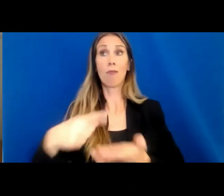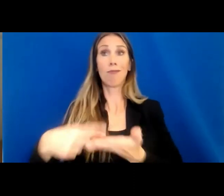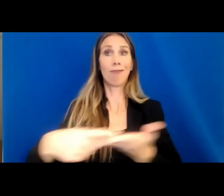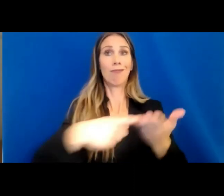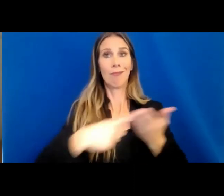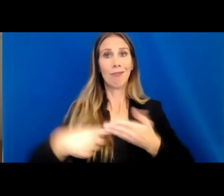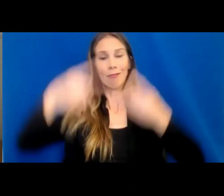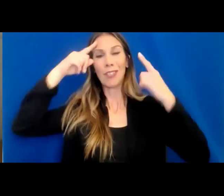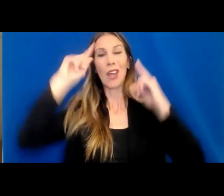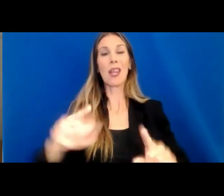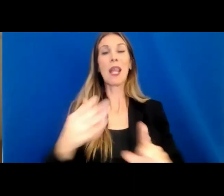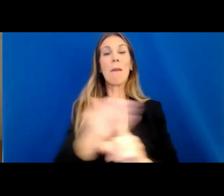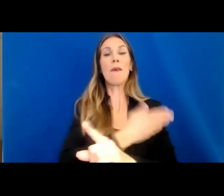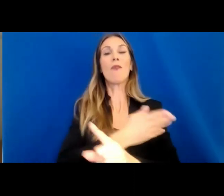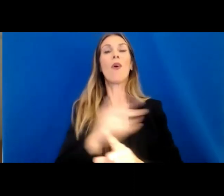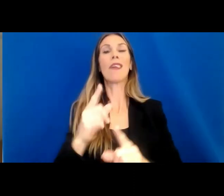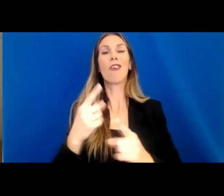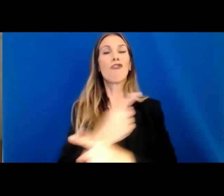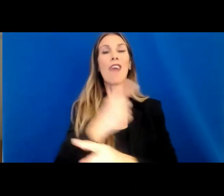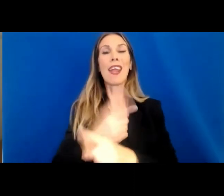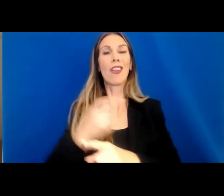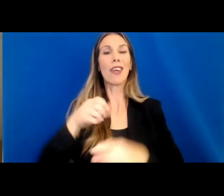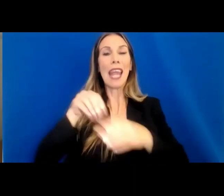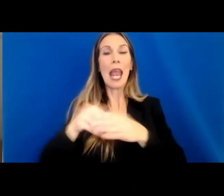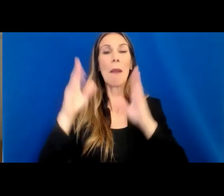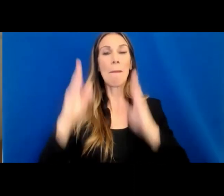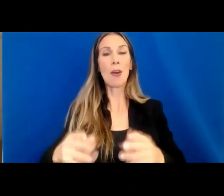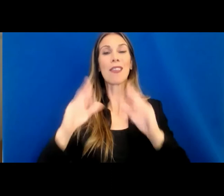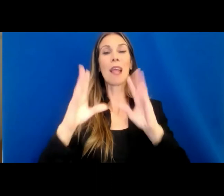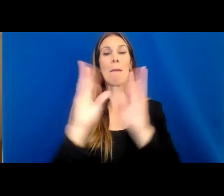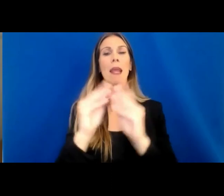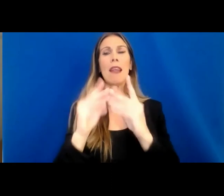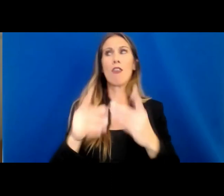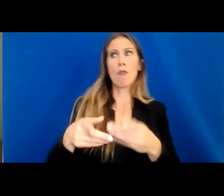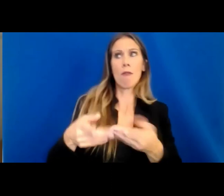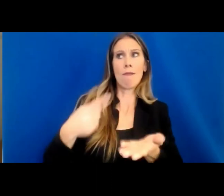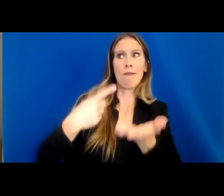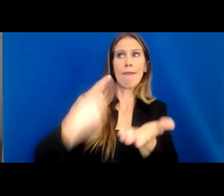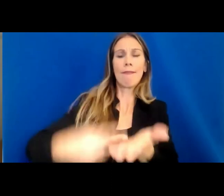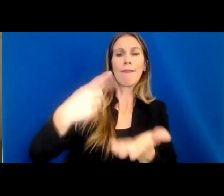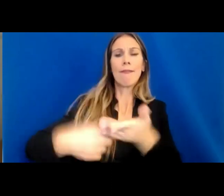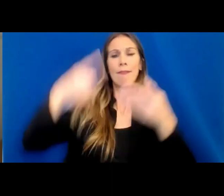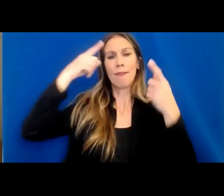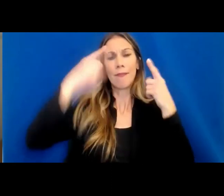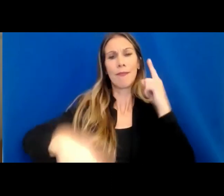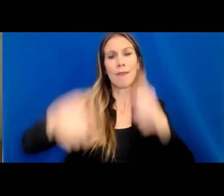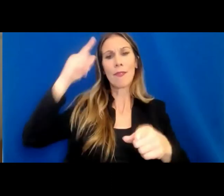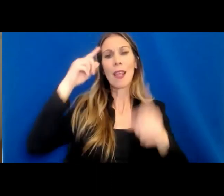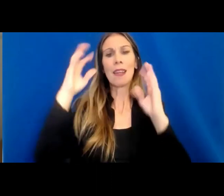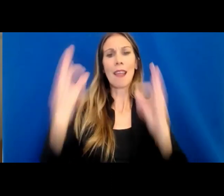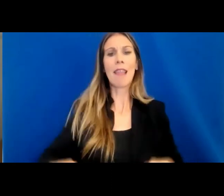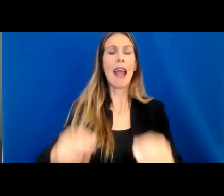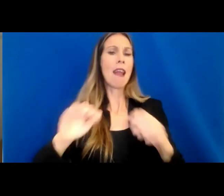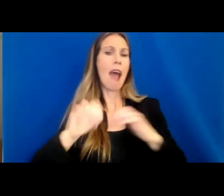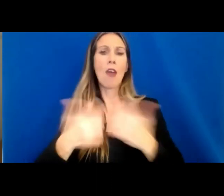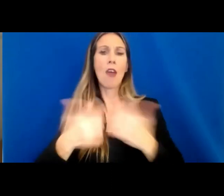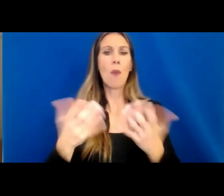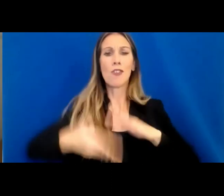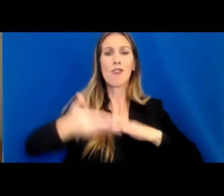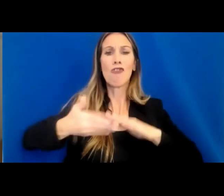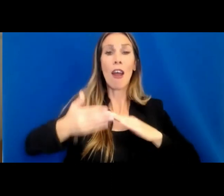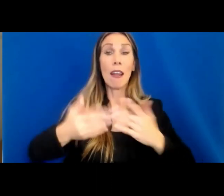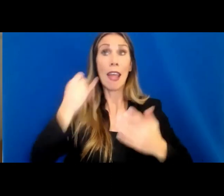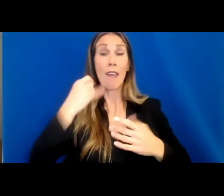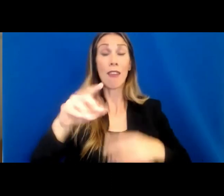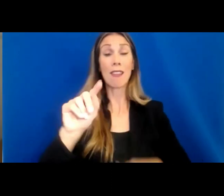do before a place-based meeting, kind of what's going to be the format. If it's a town hall meeting format that let's say we use